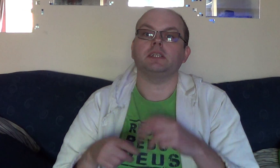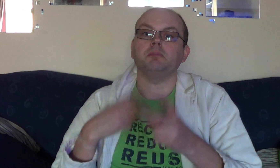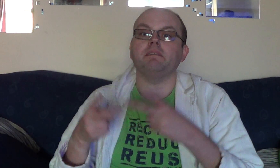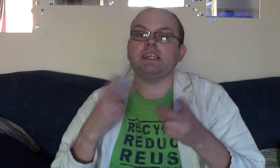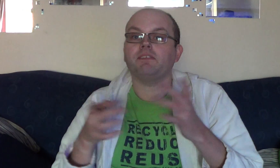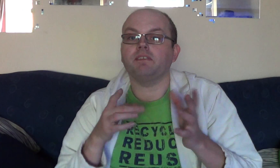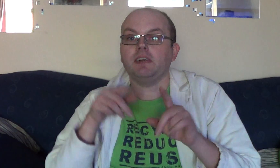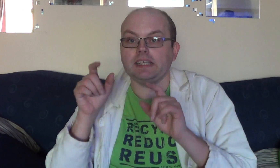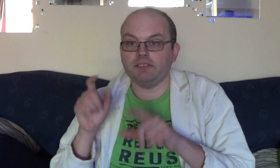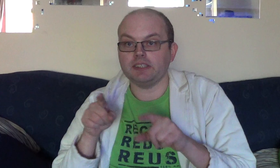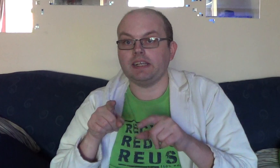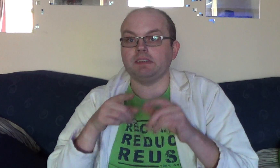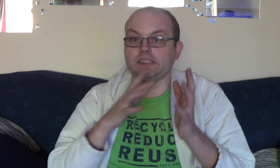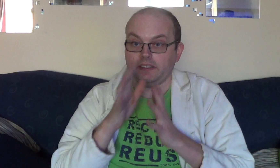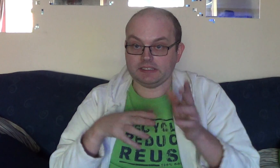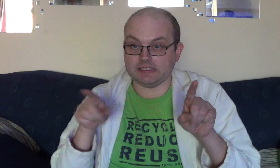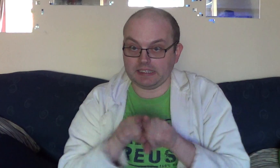Some might be different from what you hear in the day, but the signs are the same.